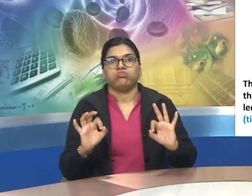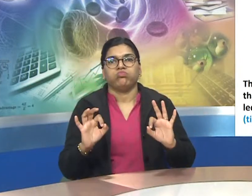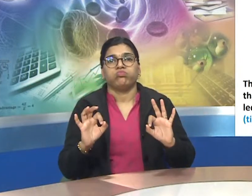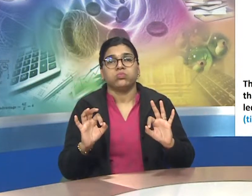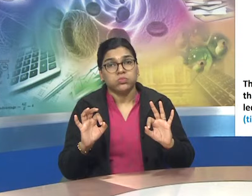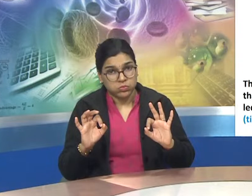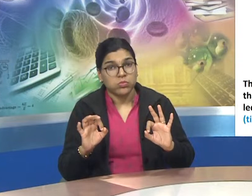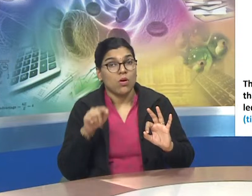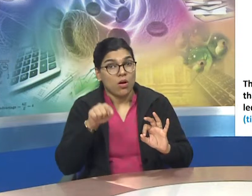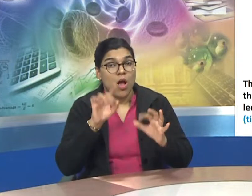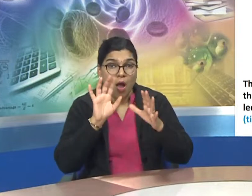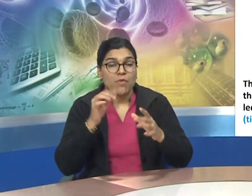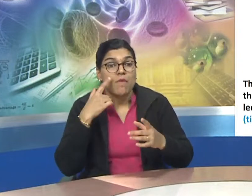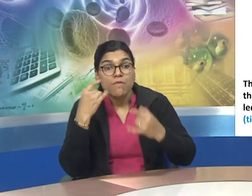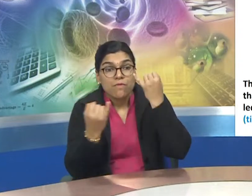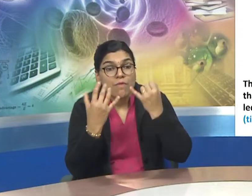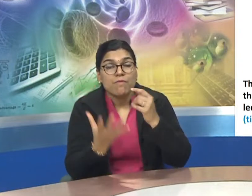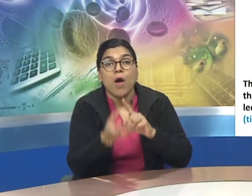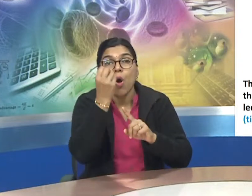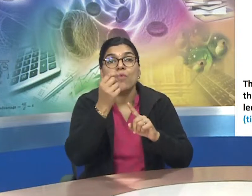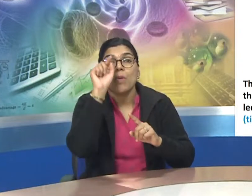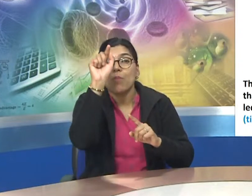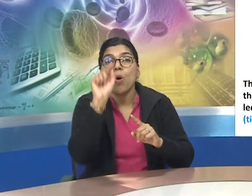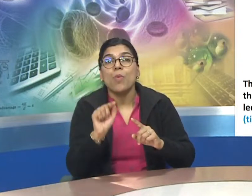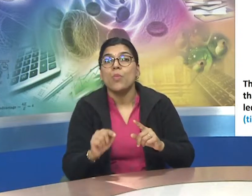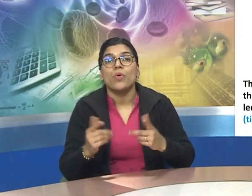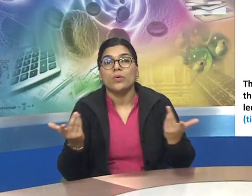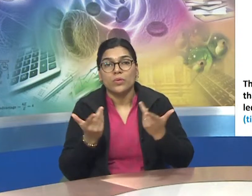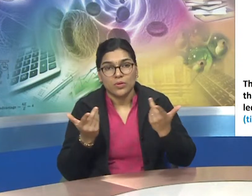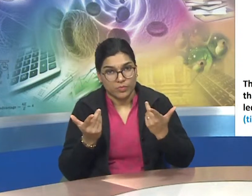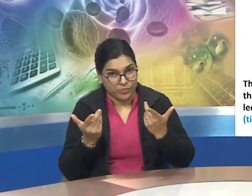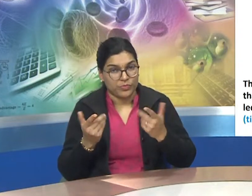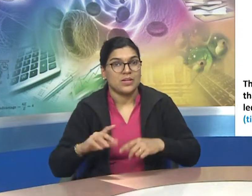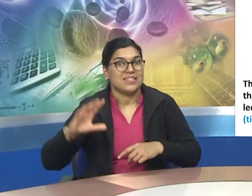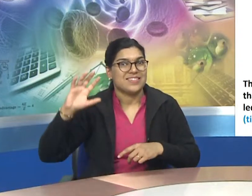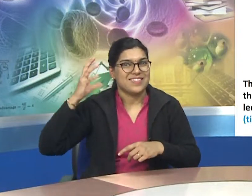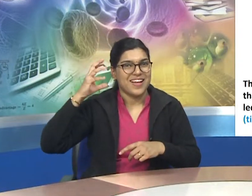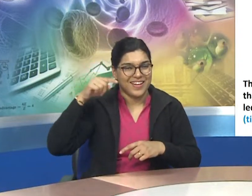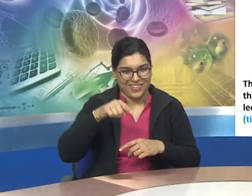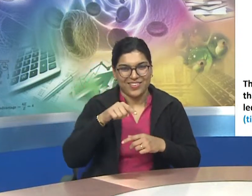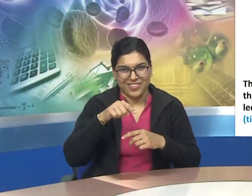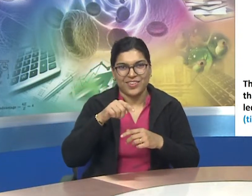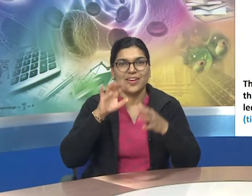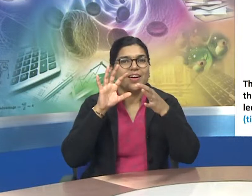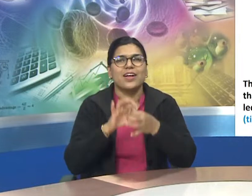All these are those types of energy. They are